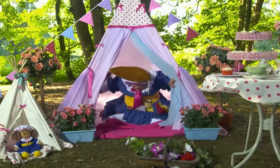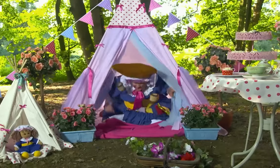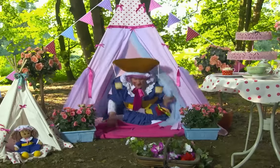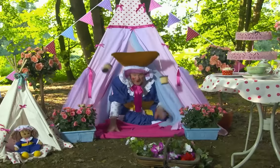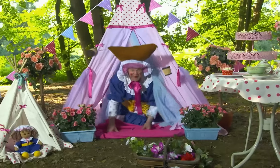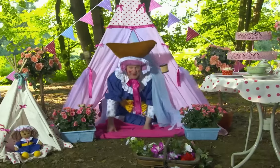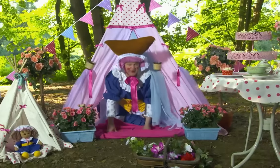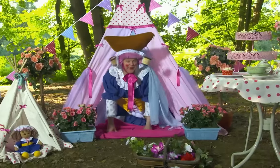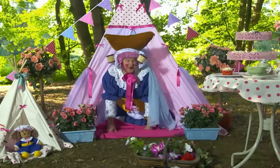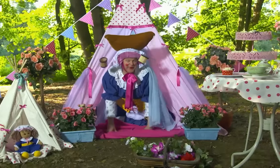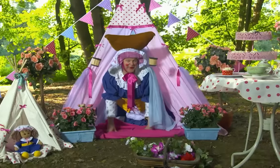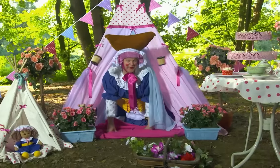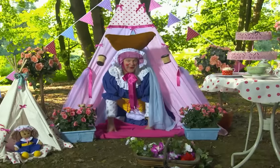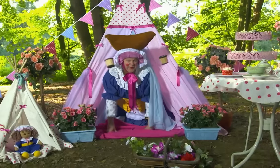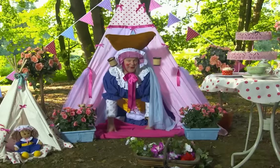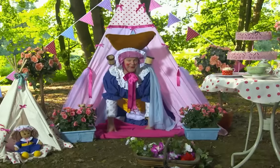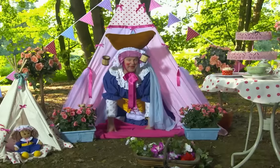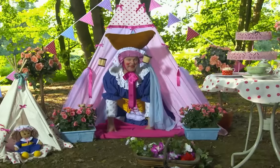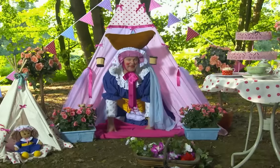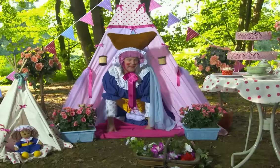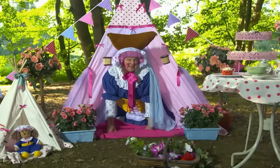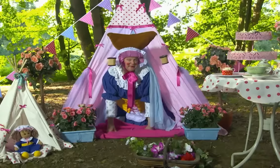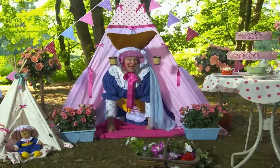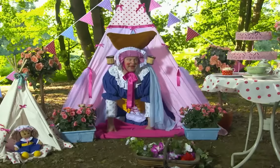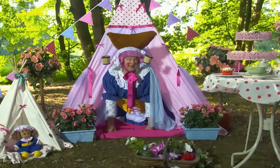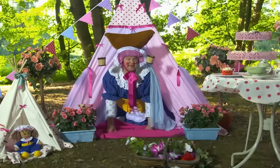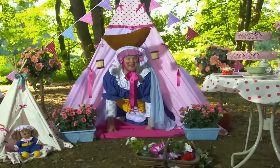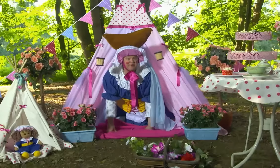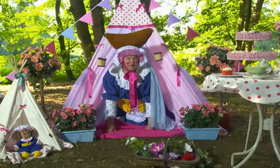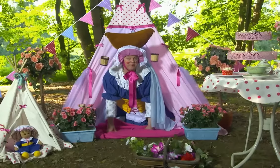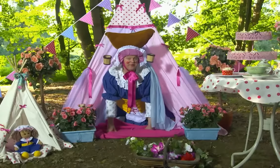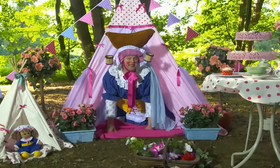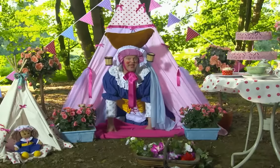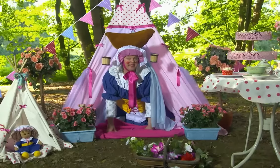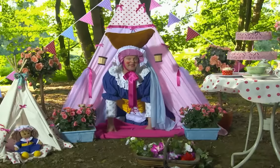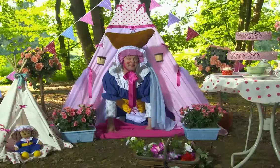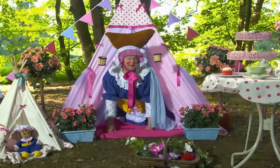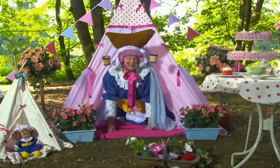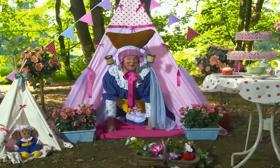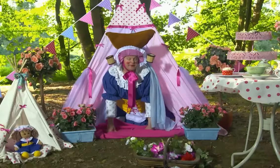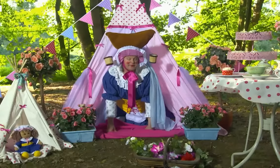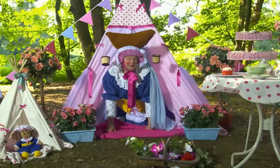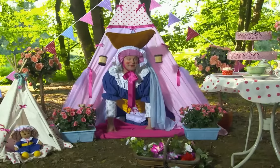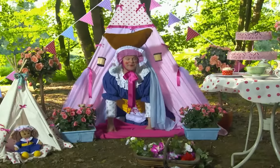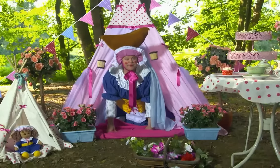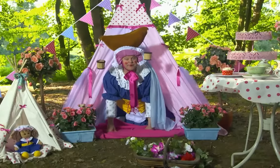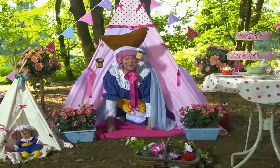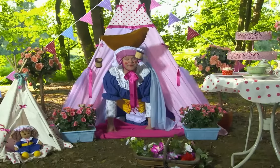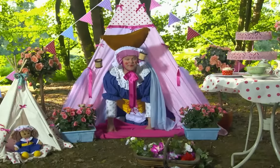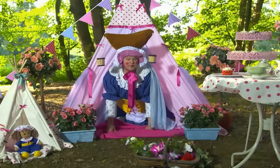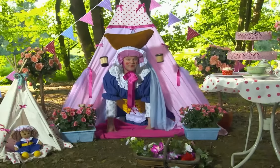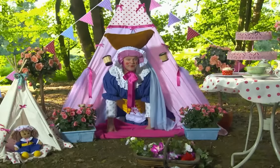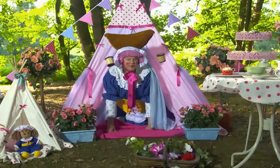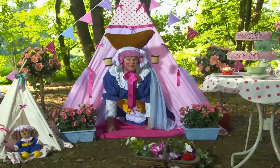this? Yoo-hoo! This is my tea room tent. Of course! It's Aunt